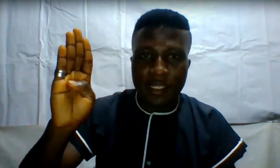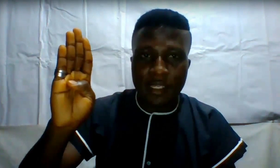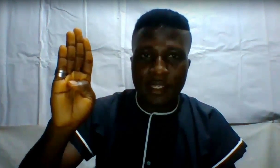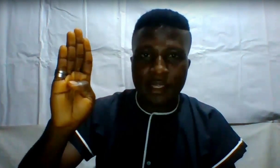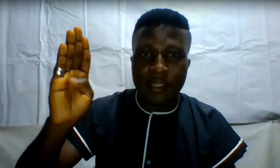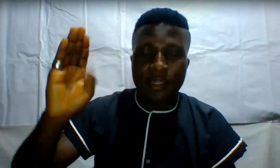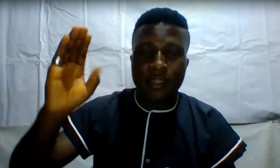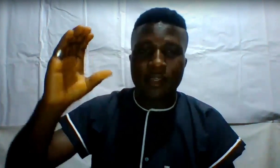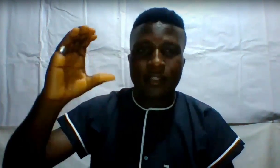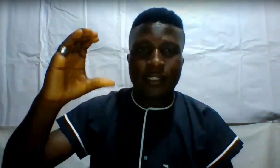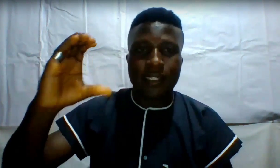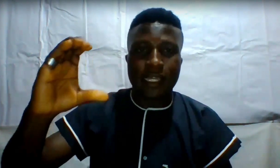C,